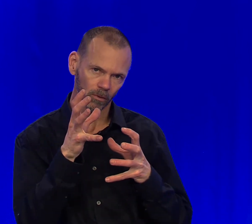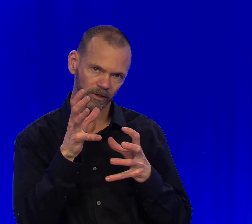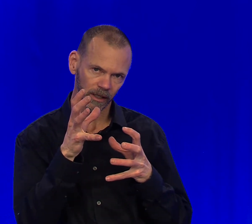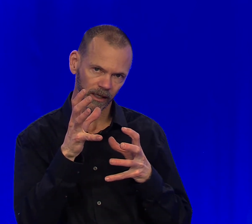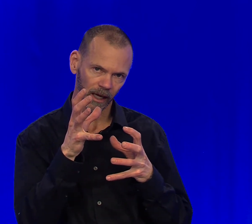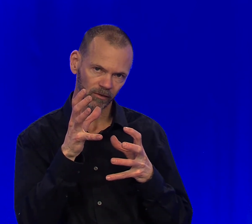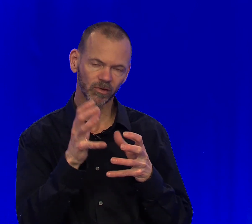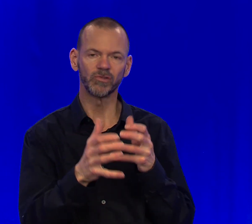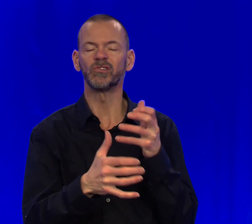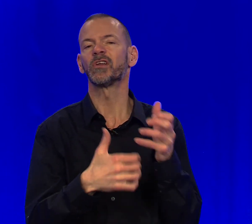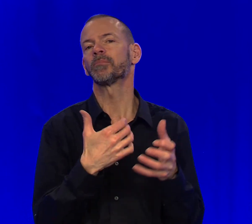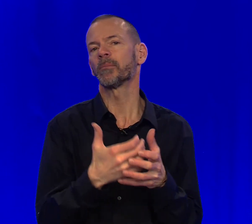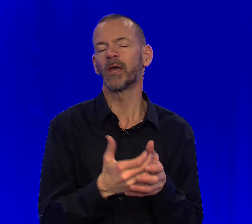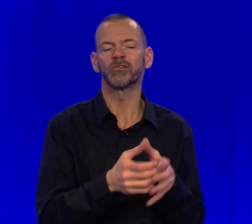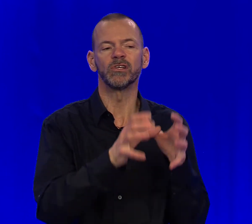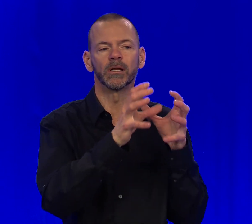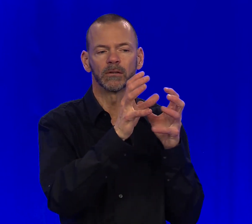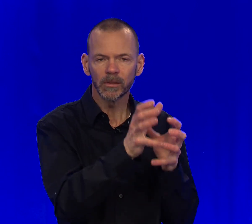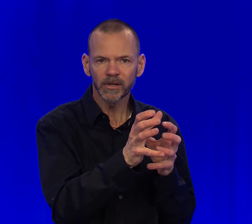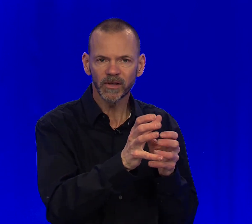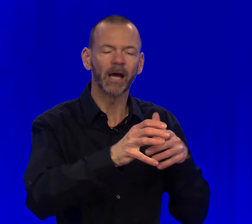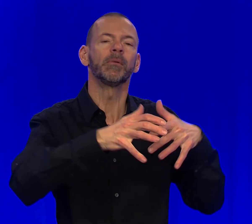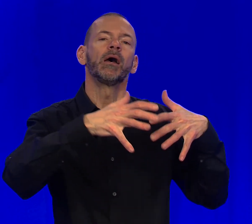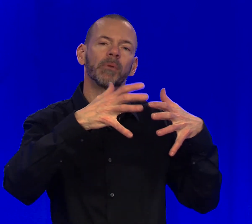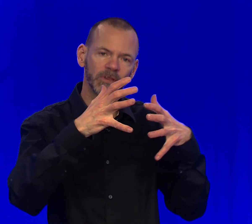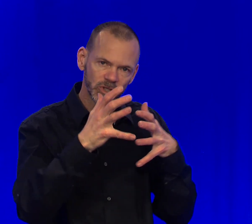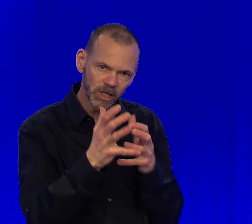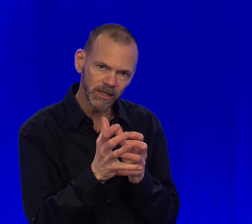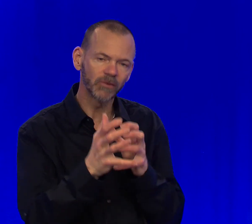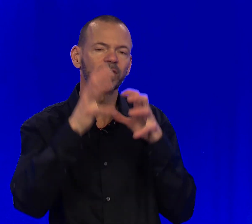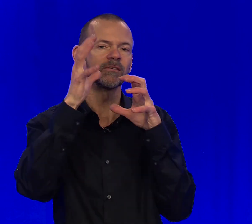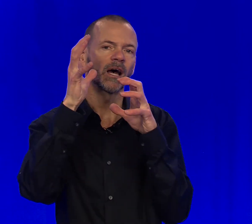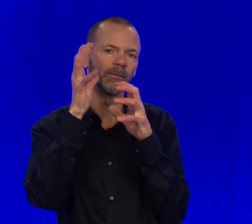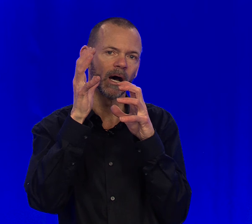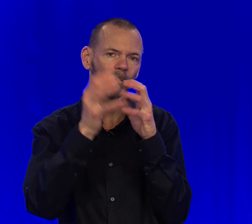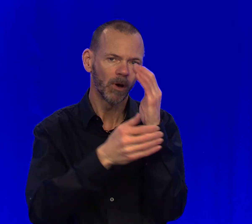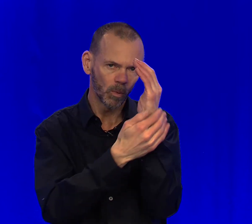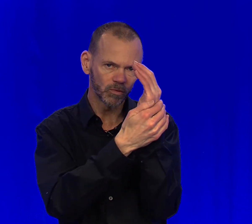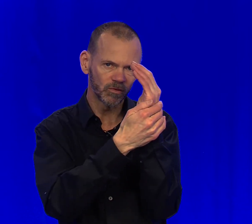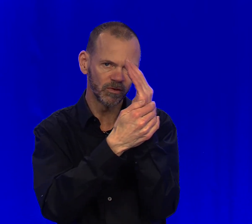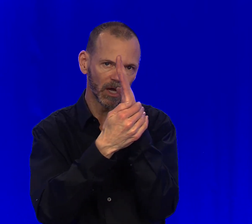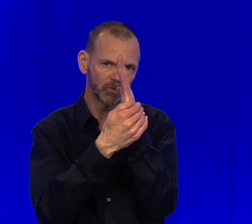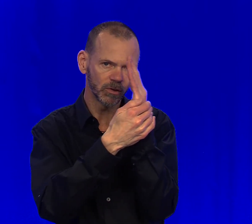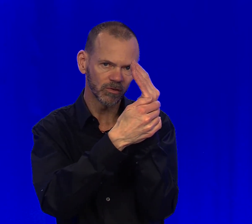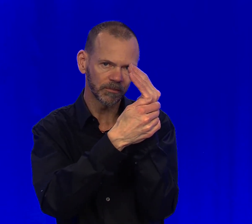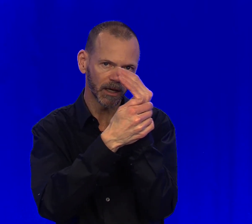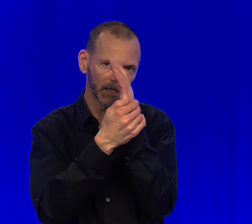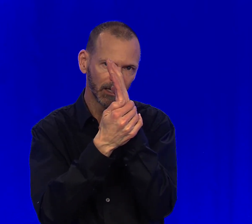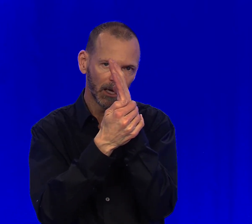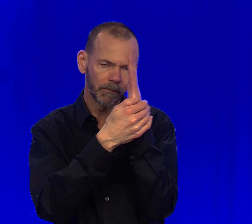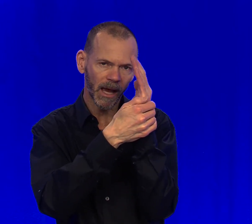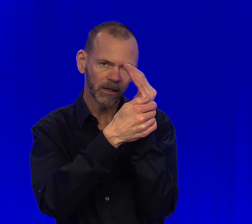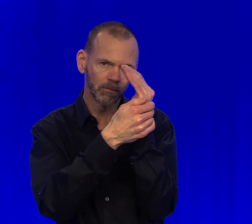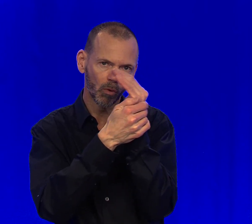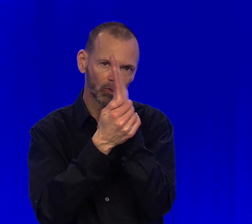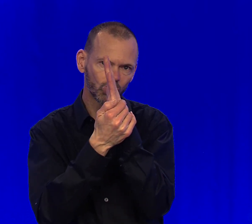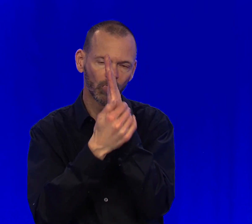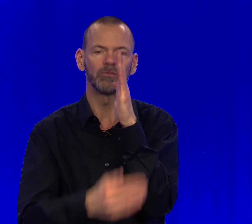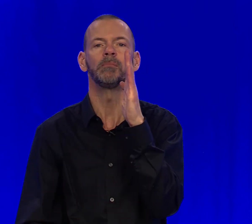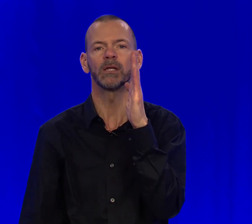molding again, so she stepped up that. She did a little bit of time, but then she nudged the time up, which was nudging her spine back more towards